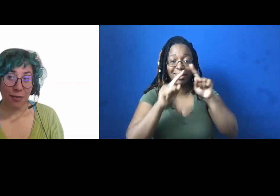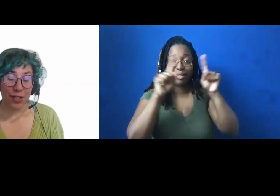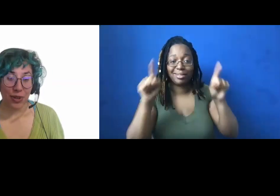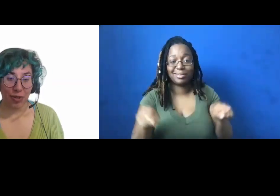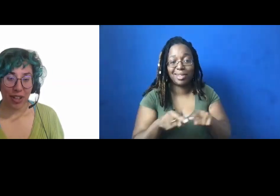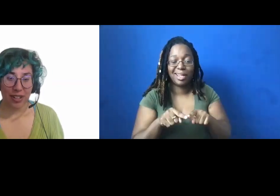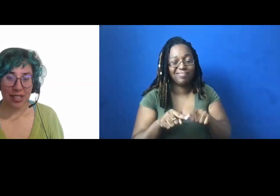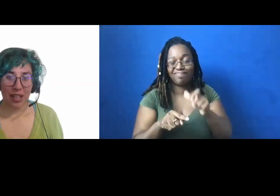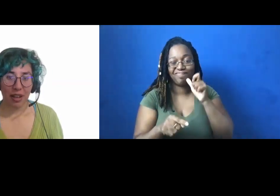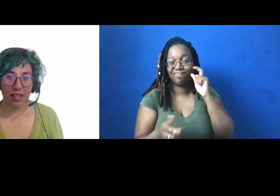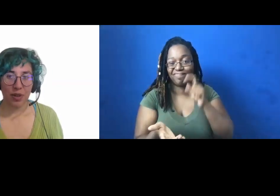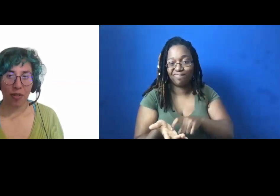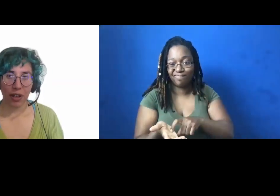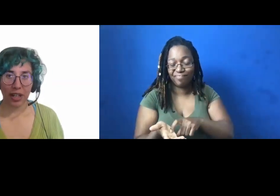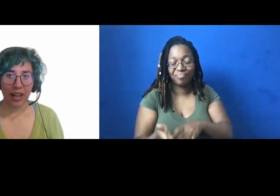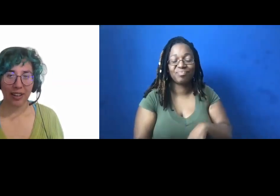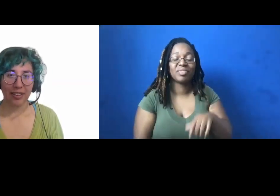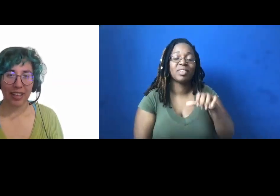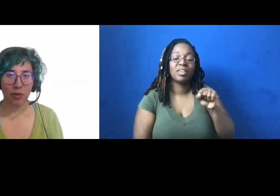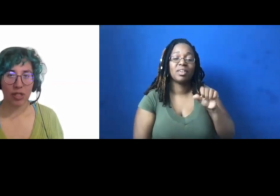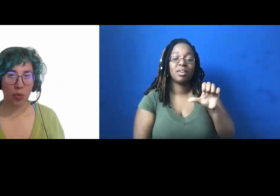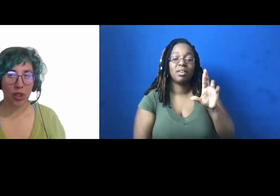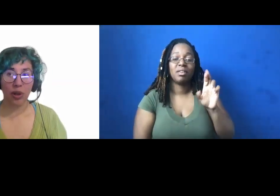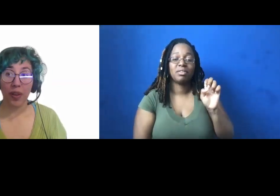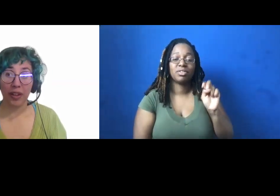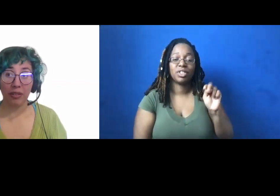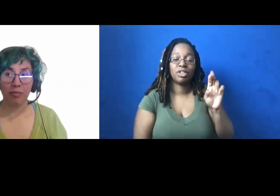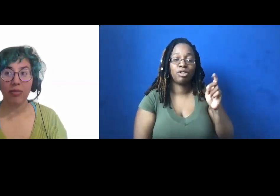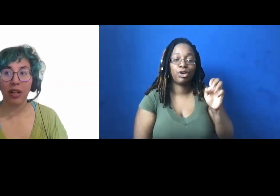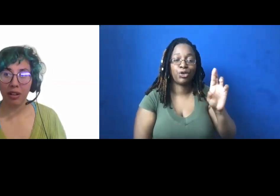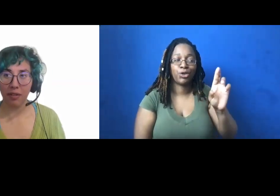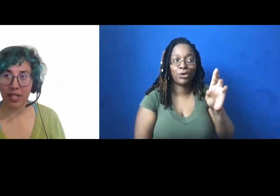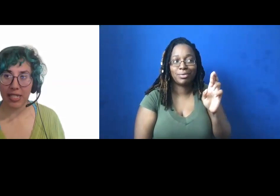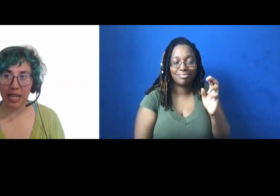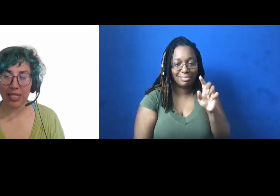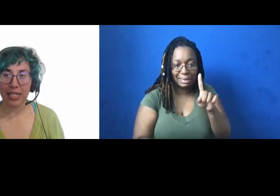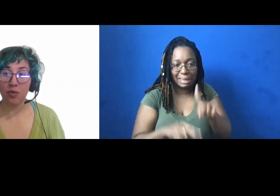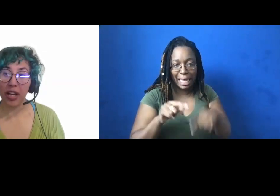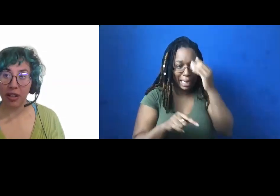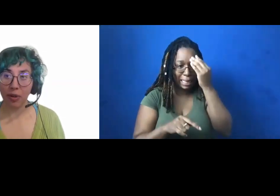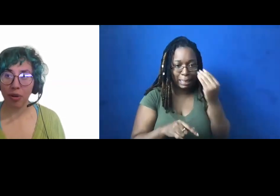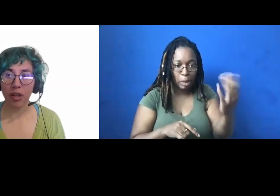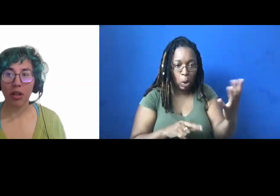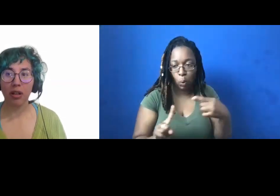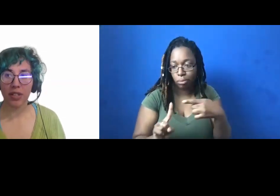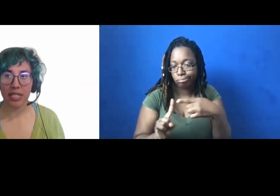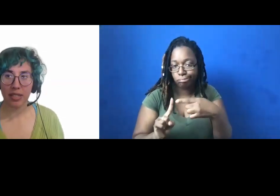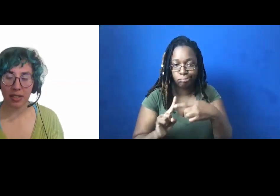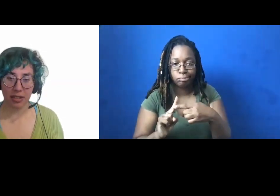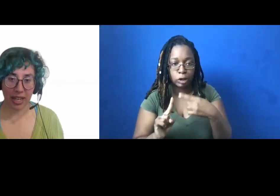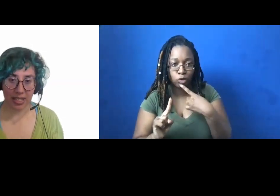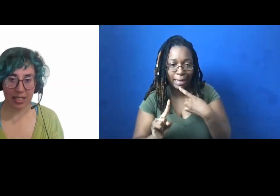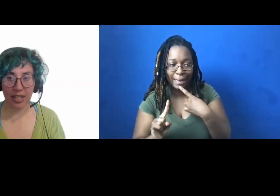the same for screen readers. A screen reader cannot let someone know that the color of this text is red, or the color of